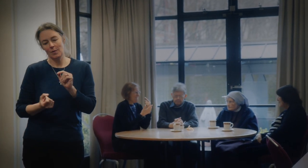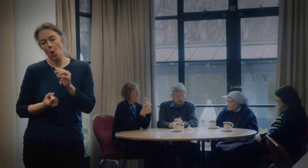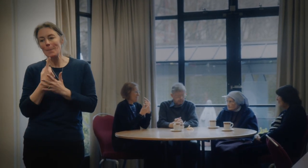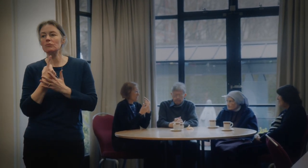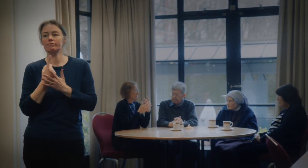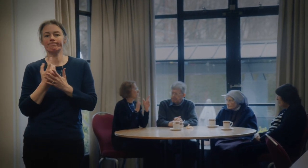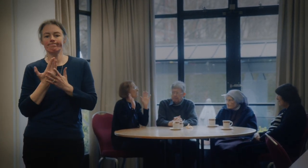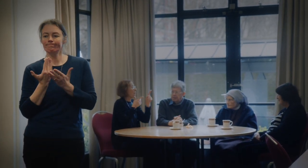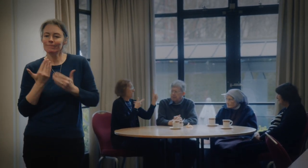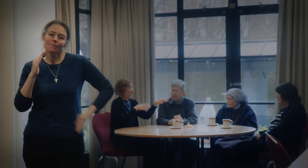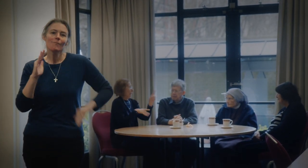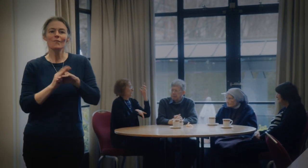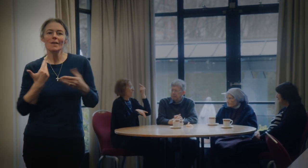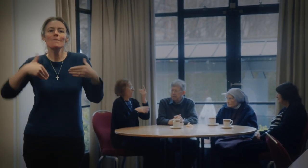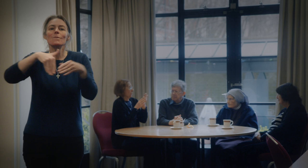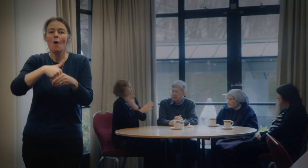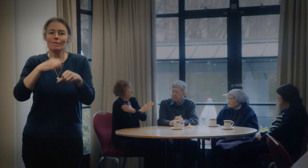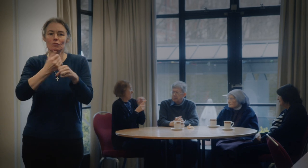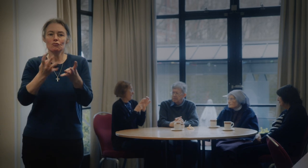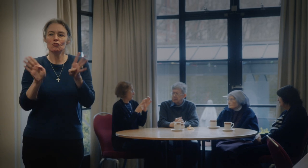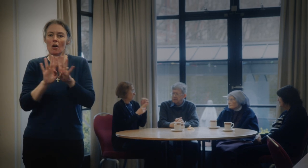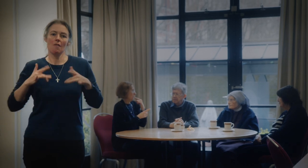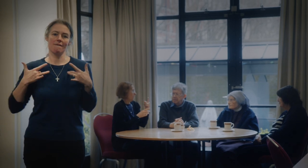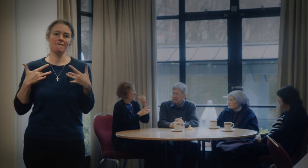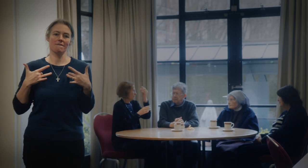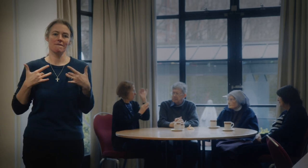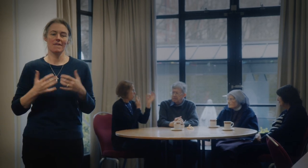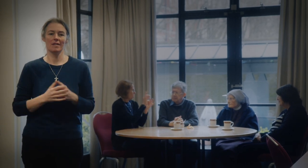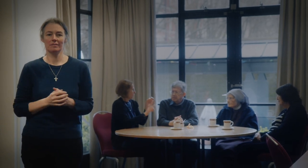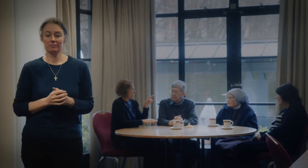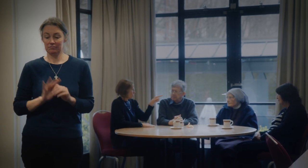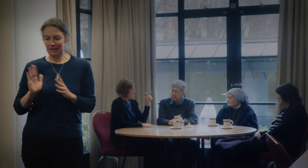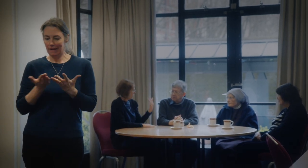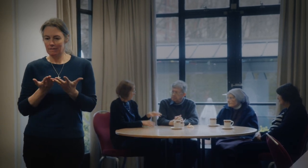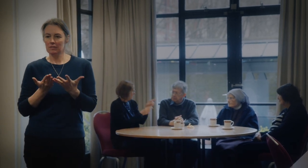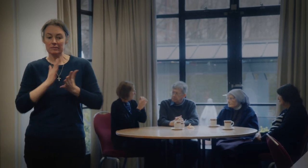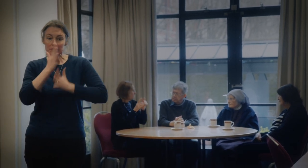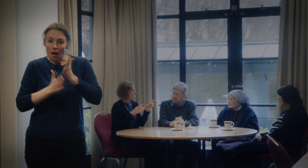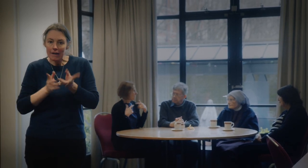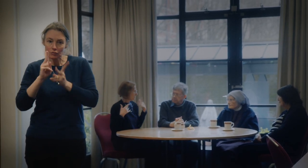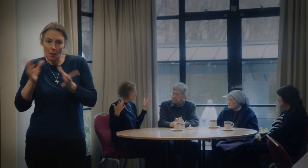Caritas Deaf Service provides the deaf community with the opportunity to be fully part of the church,